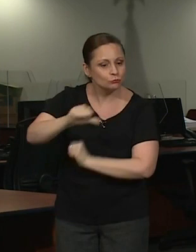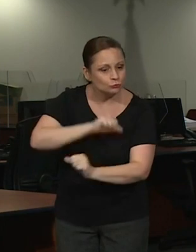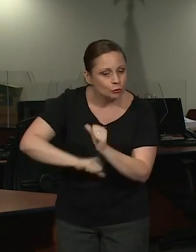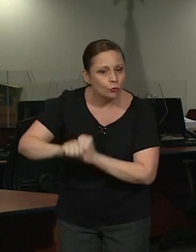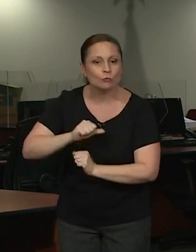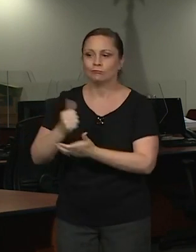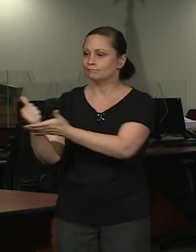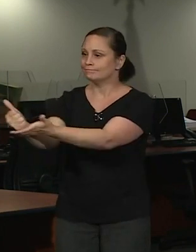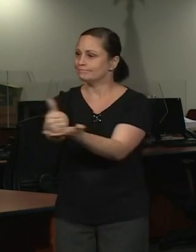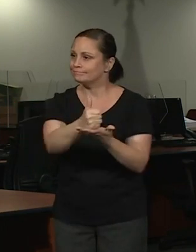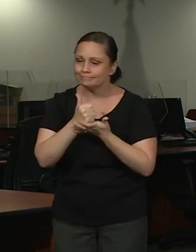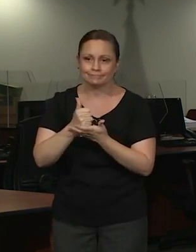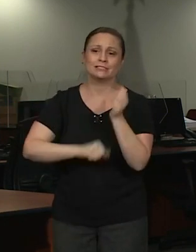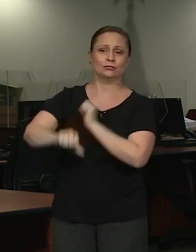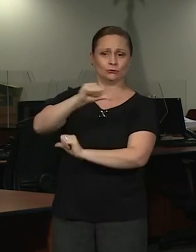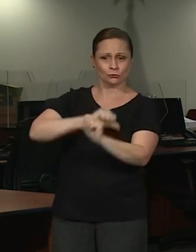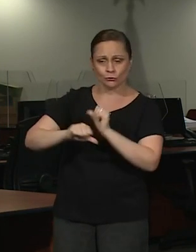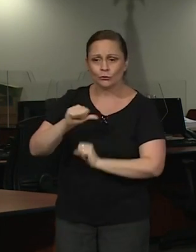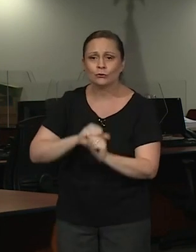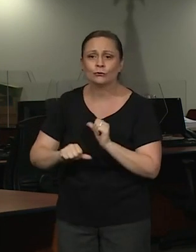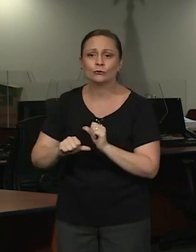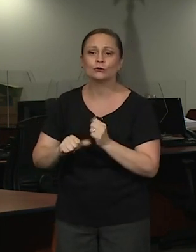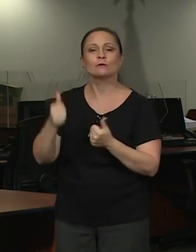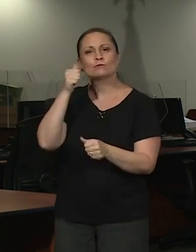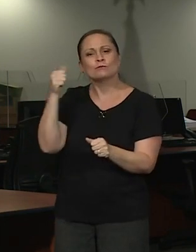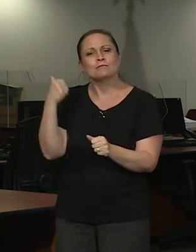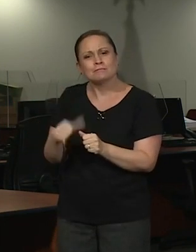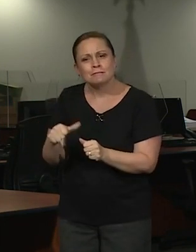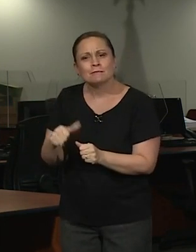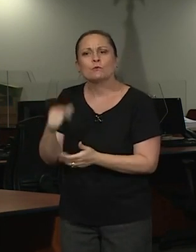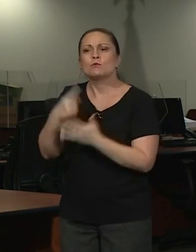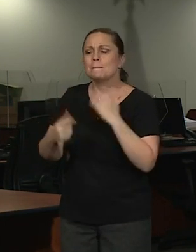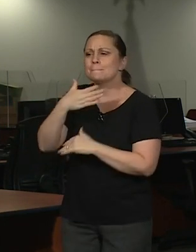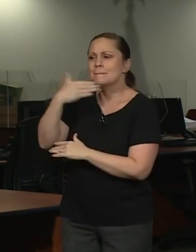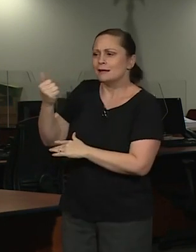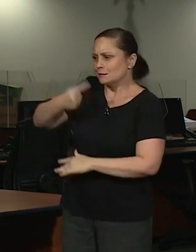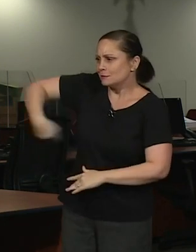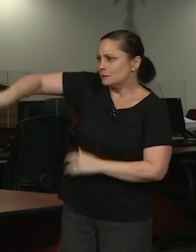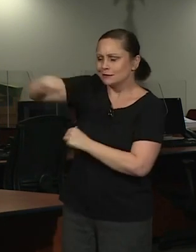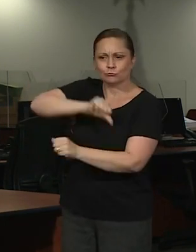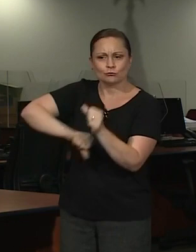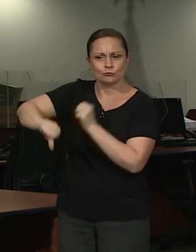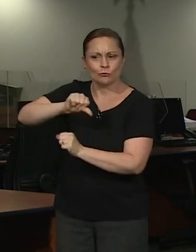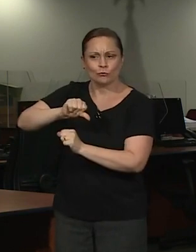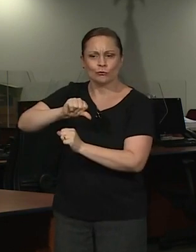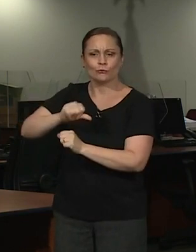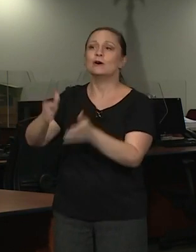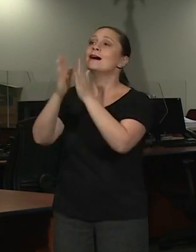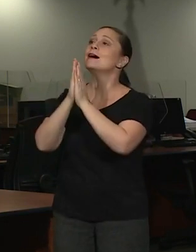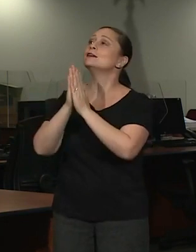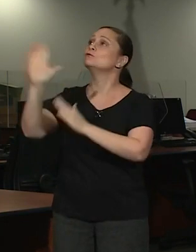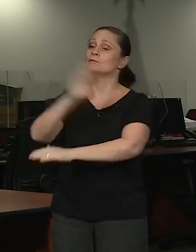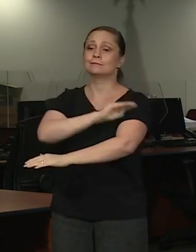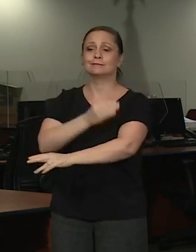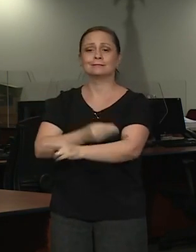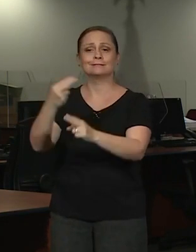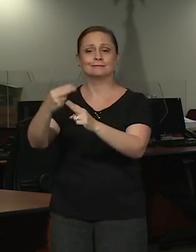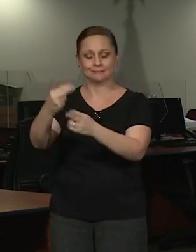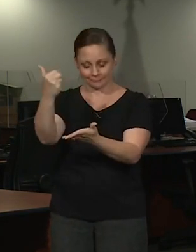one another, and continue to keep each other's best interests in mind. And I ask all this in your mighty and precious name, Lord. Amen.